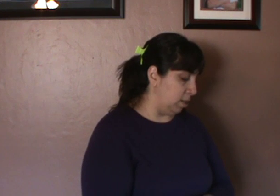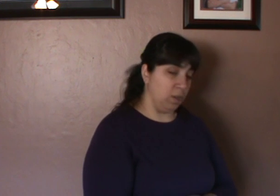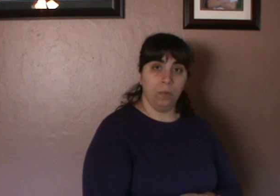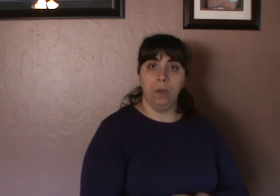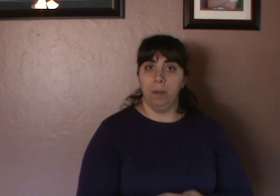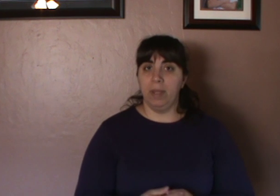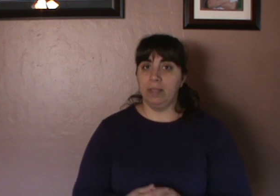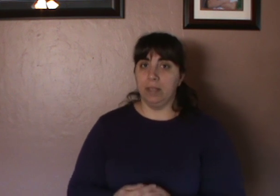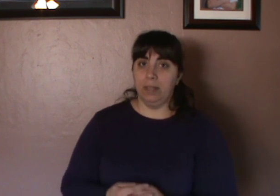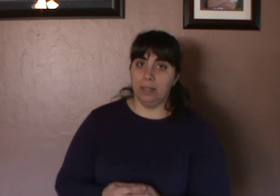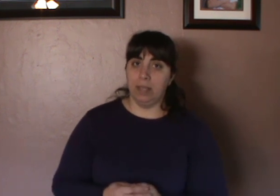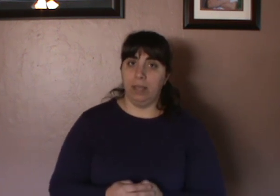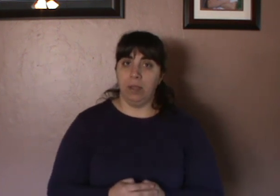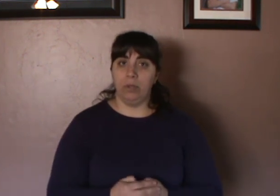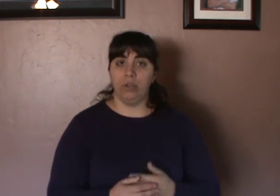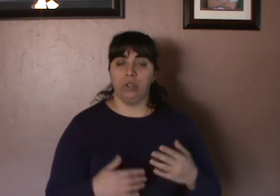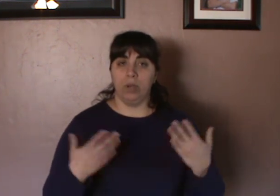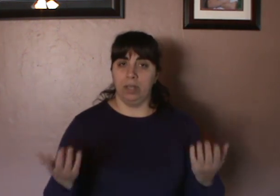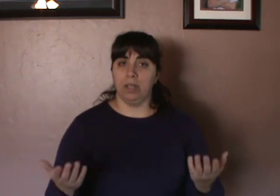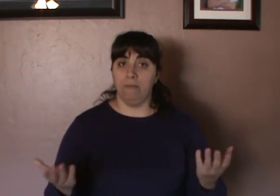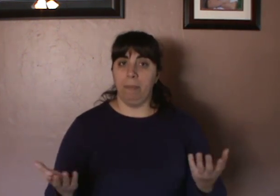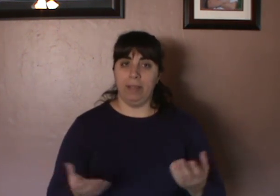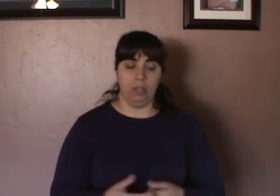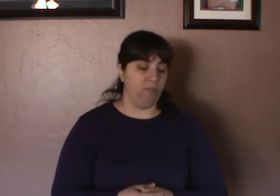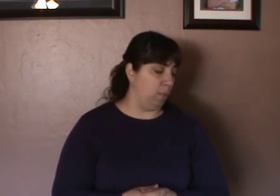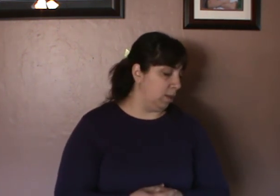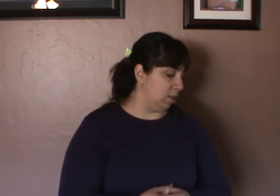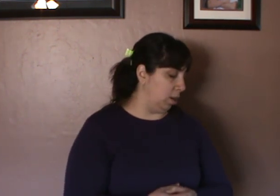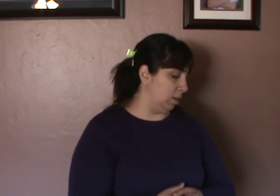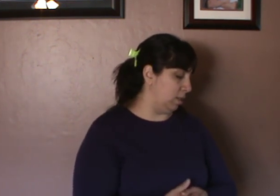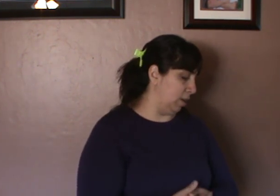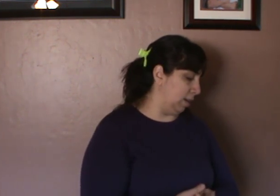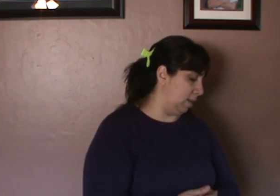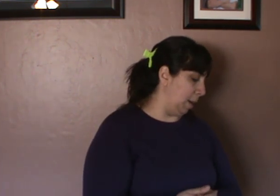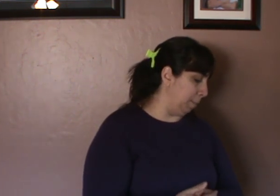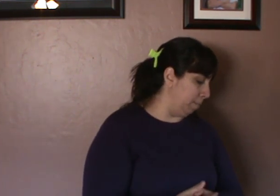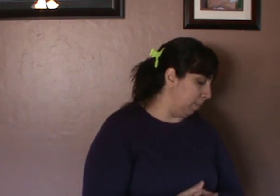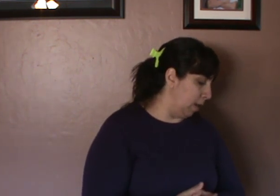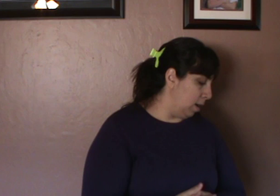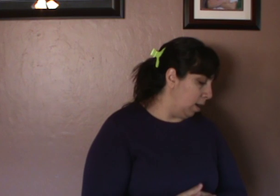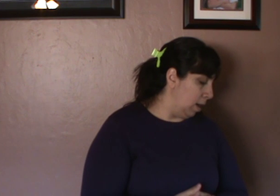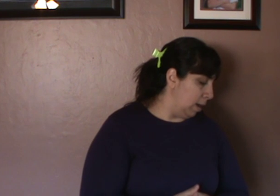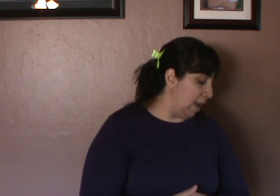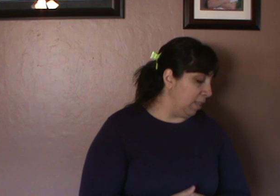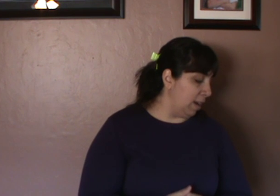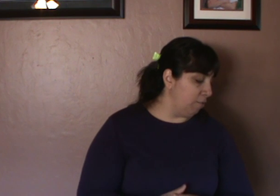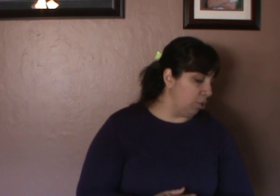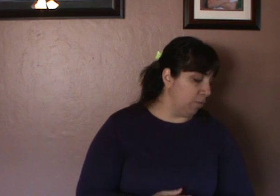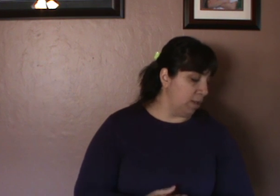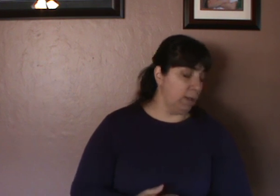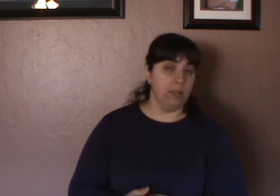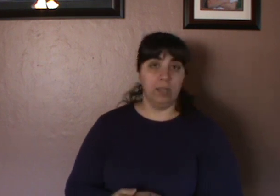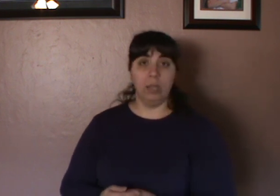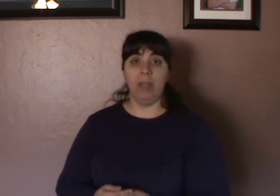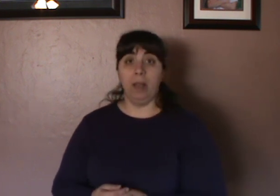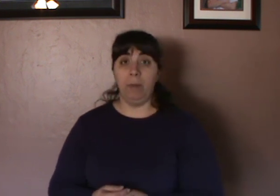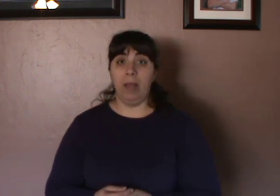So basically, in sign language, we just want to give the message of what the song's trying to say. Now that I've chosen to become a pal,